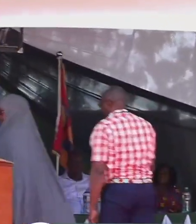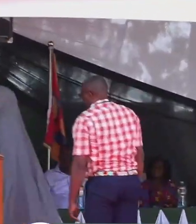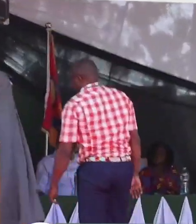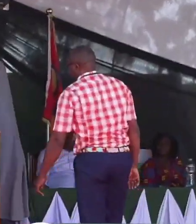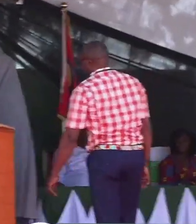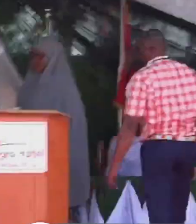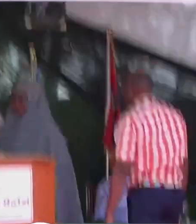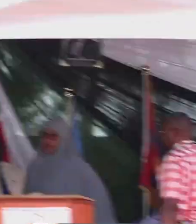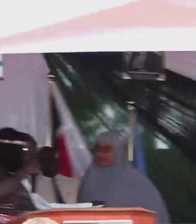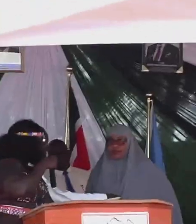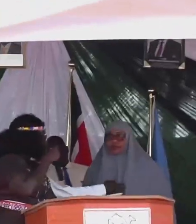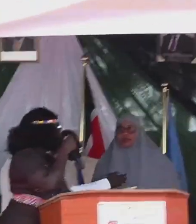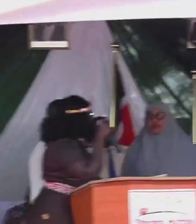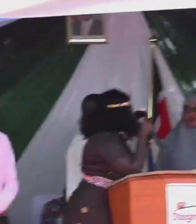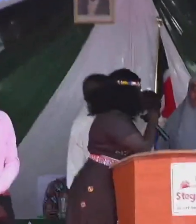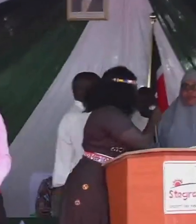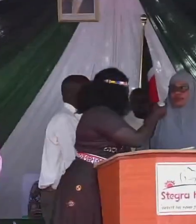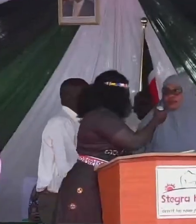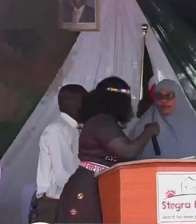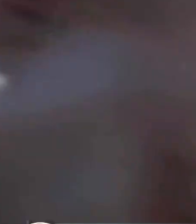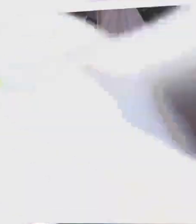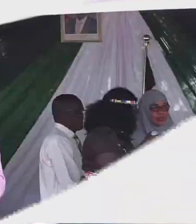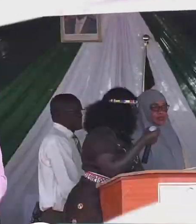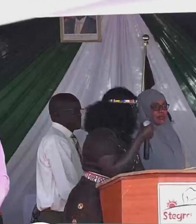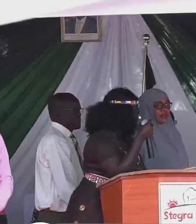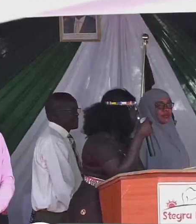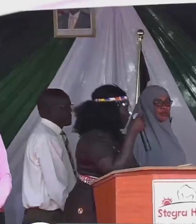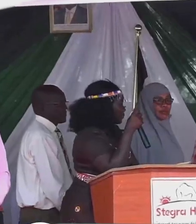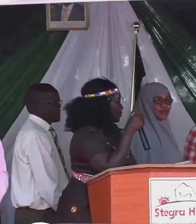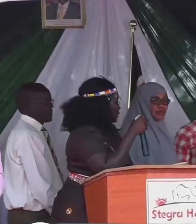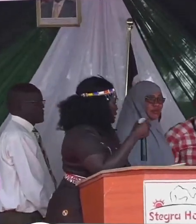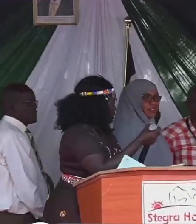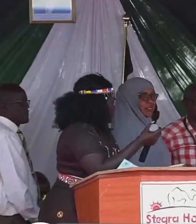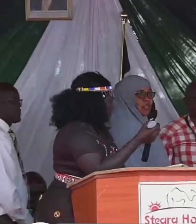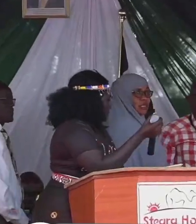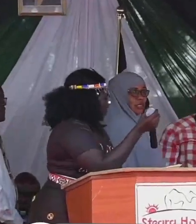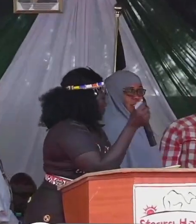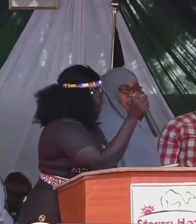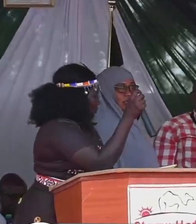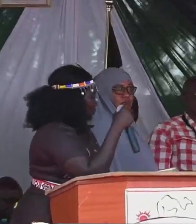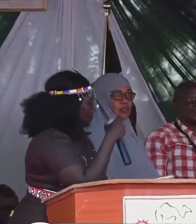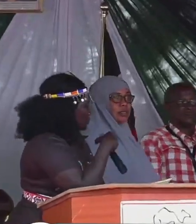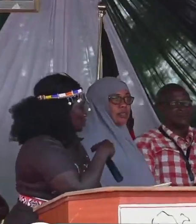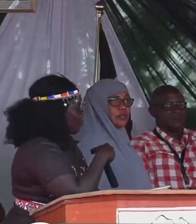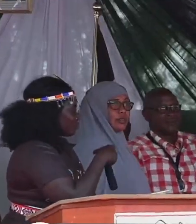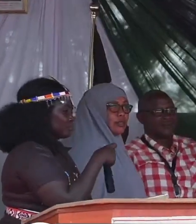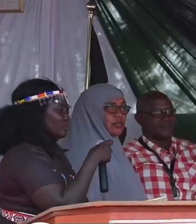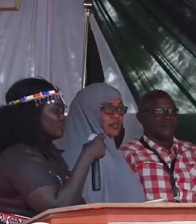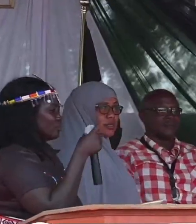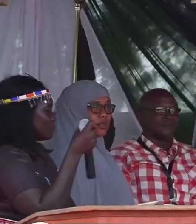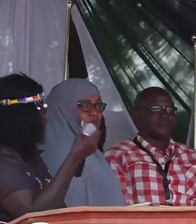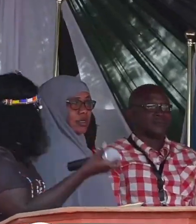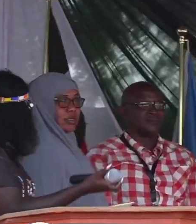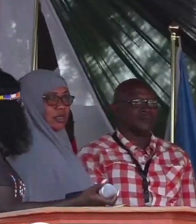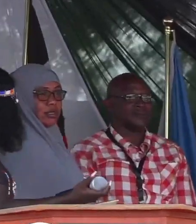Do you see Elizabeth there? Why you want to see me? What for, huh?